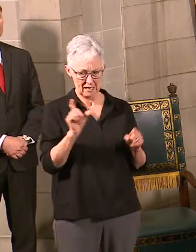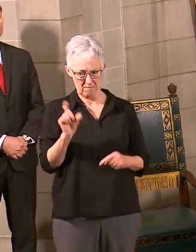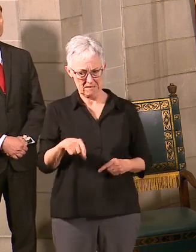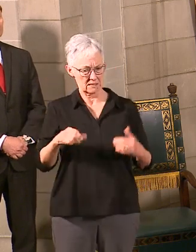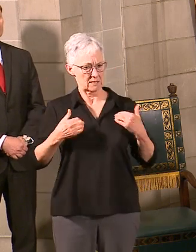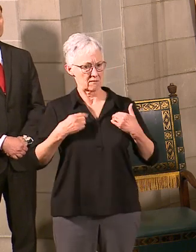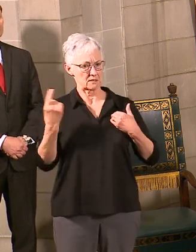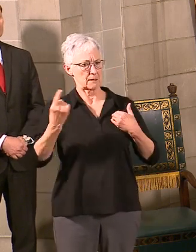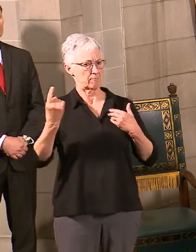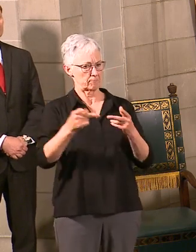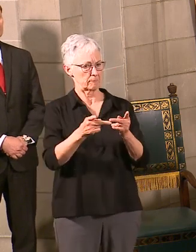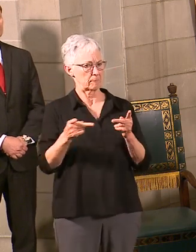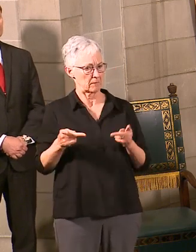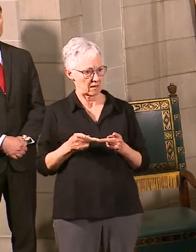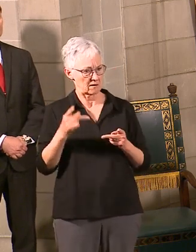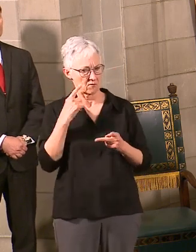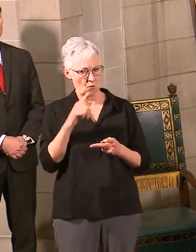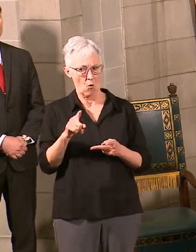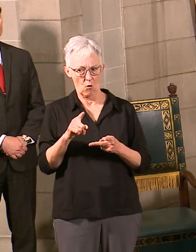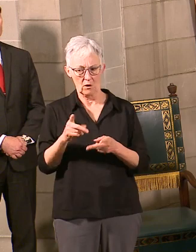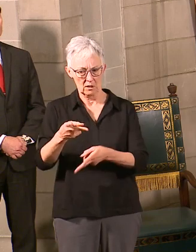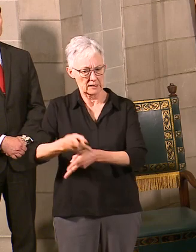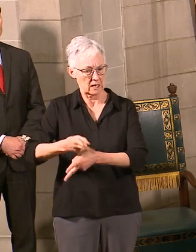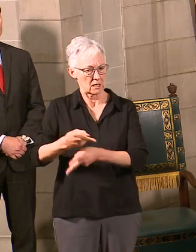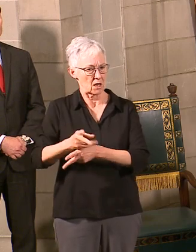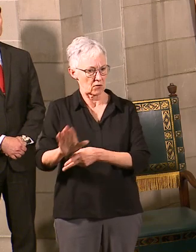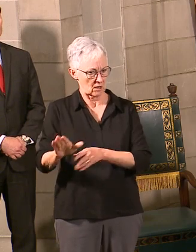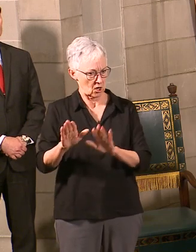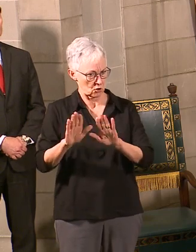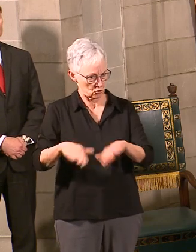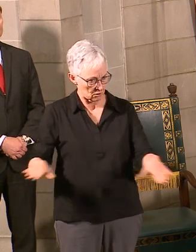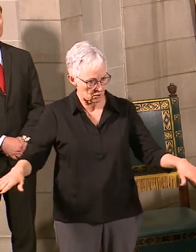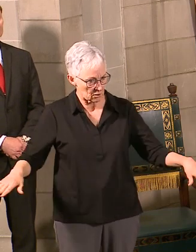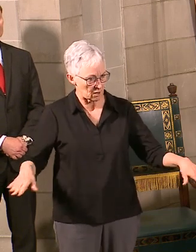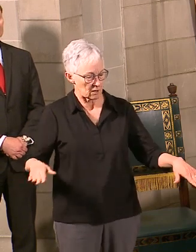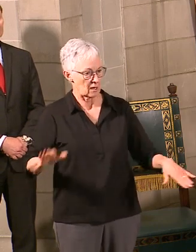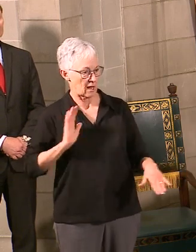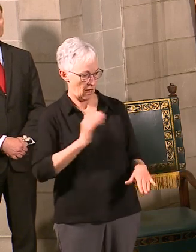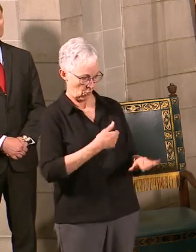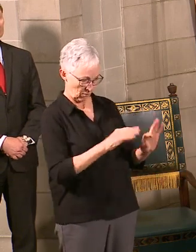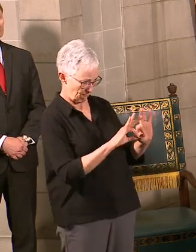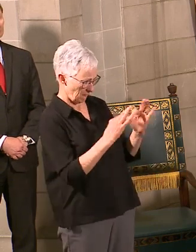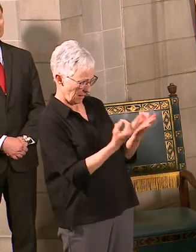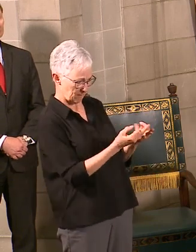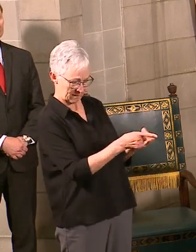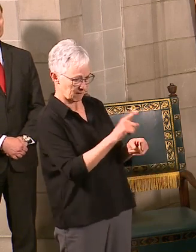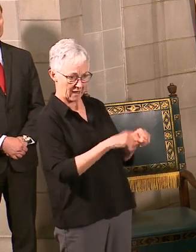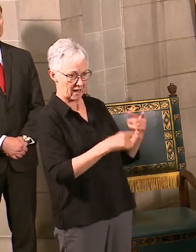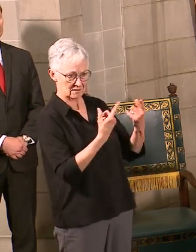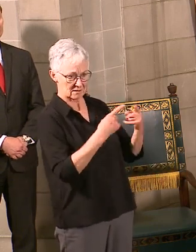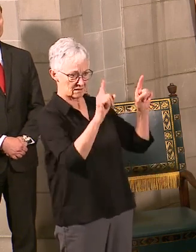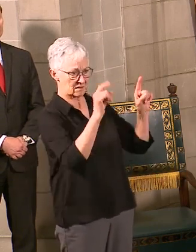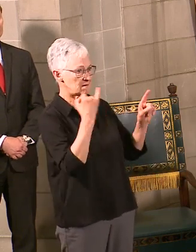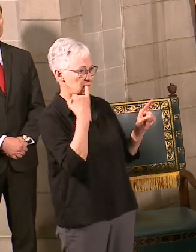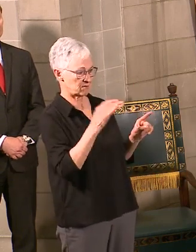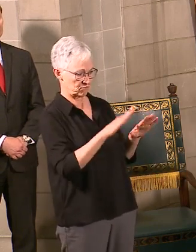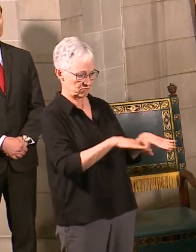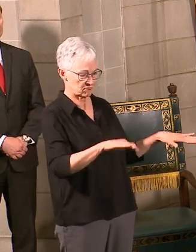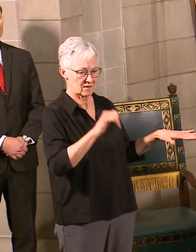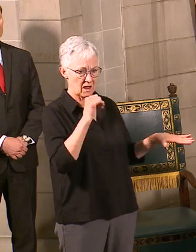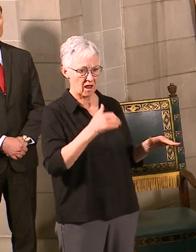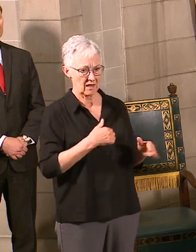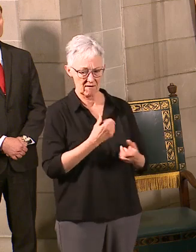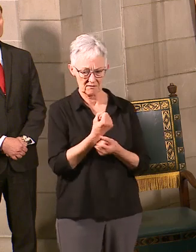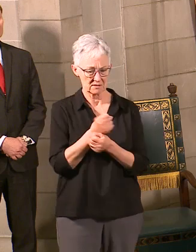on innovative and proactive policies that help serve families and strengthen our local communities. This is why Governor Ricketts has announced